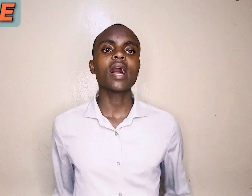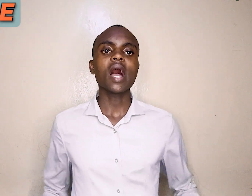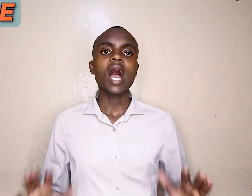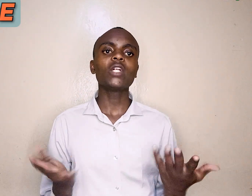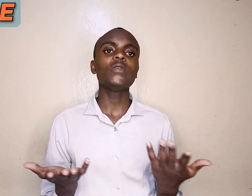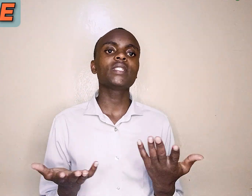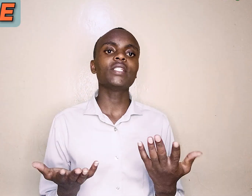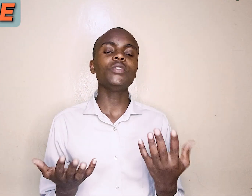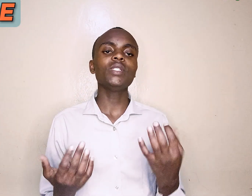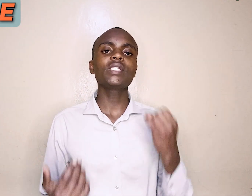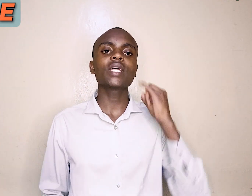How do you send juice?